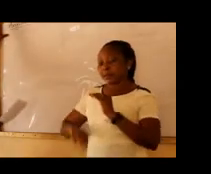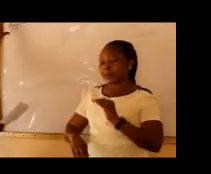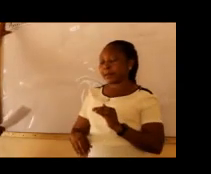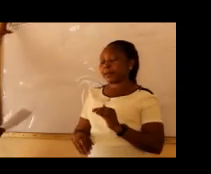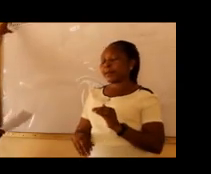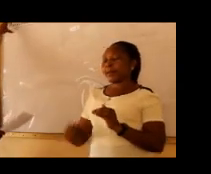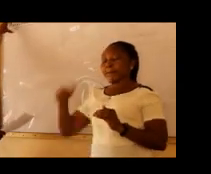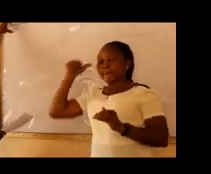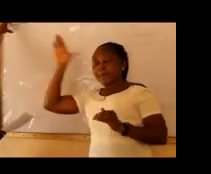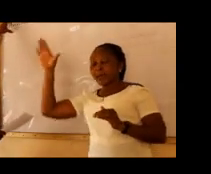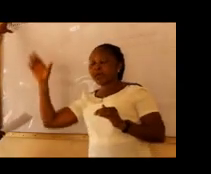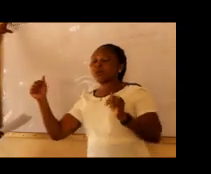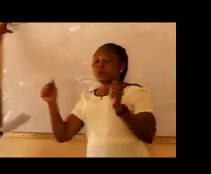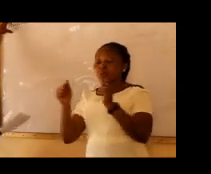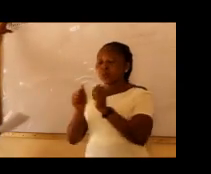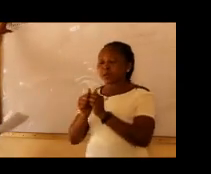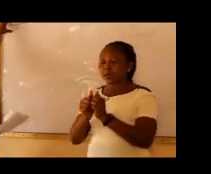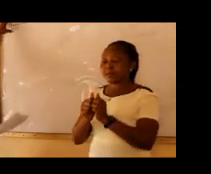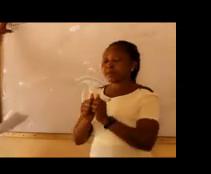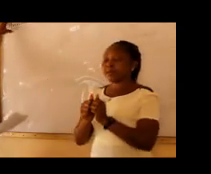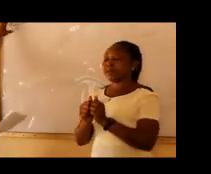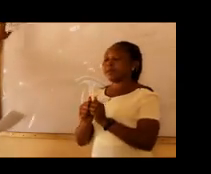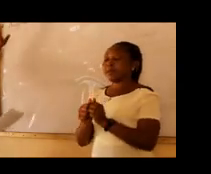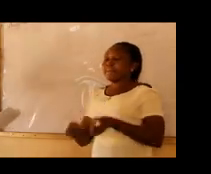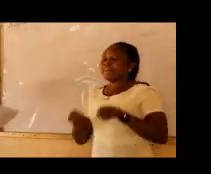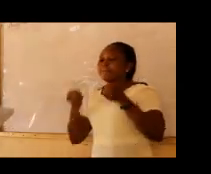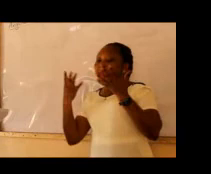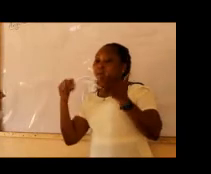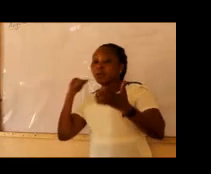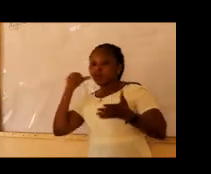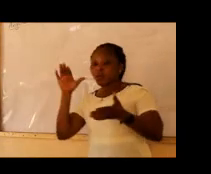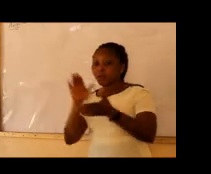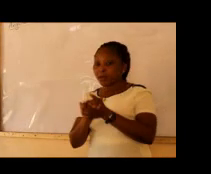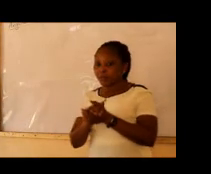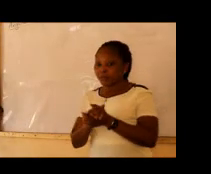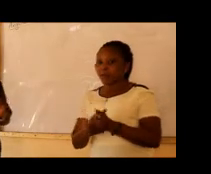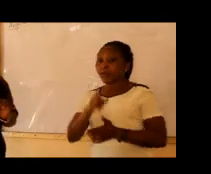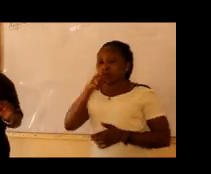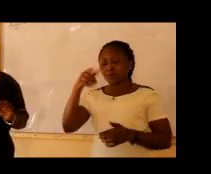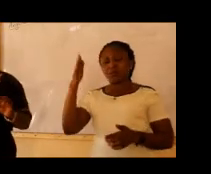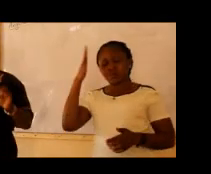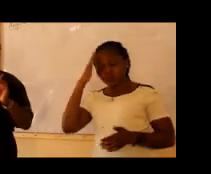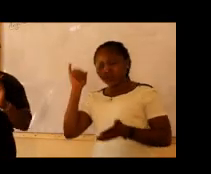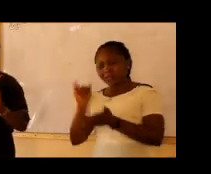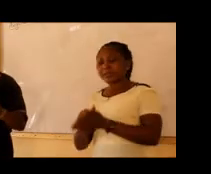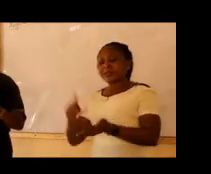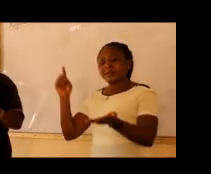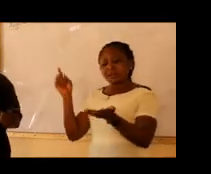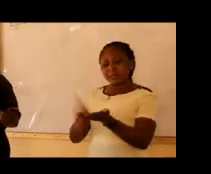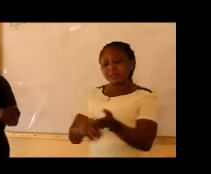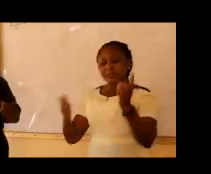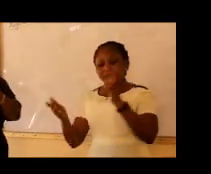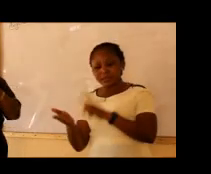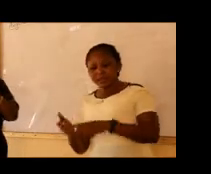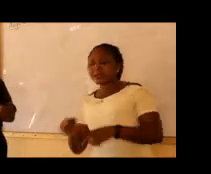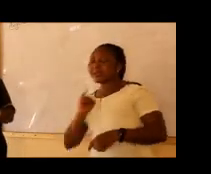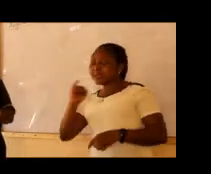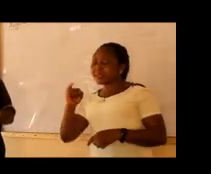that the argumentative essay is trying to